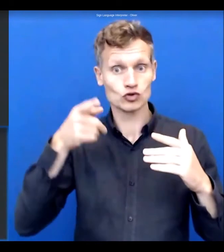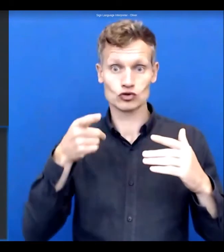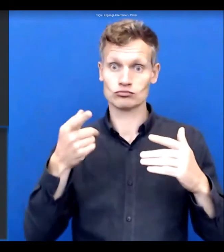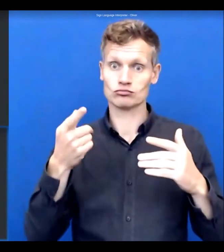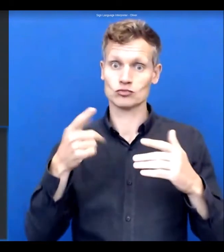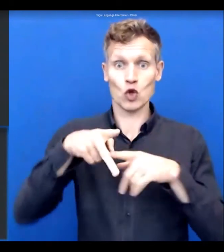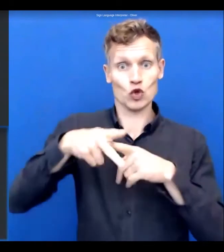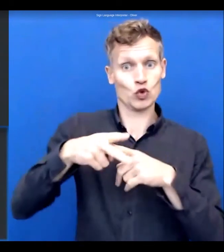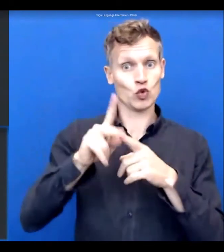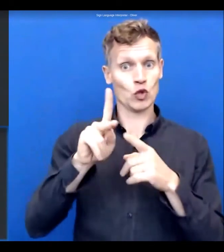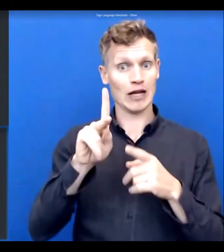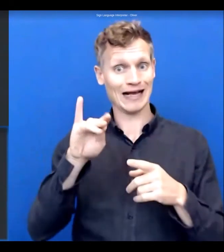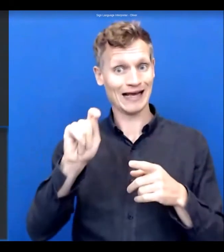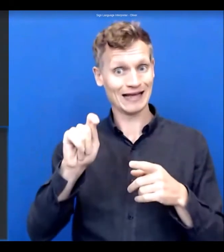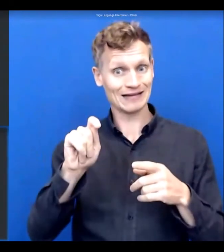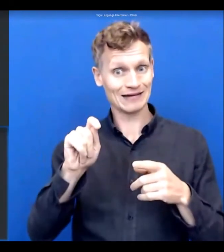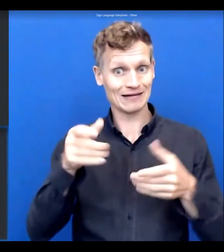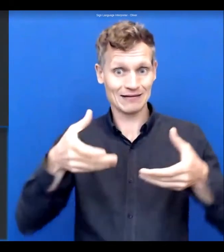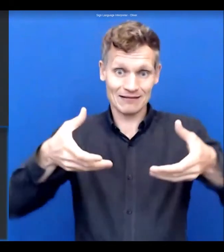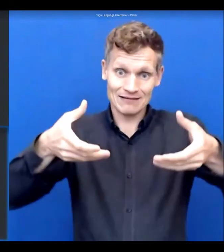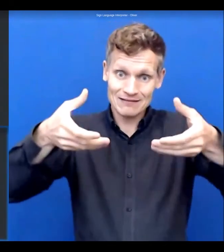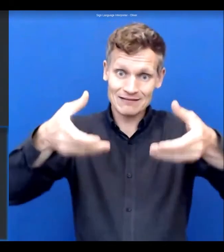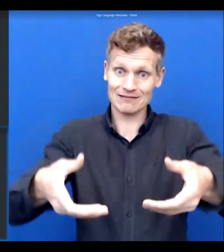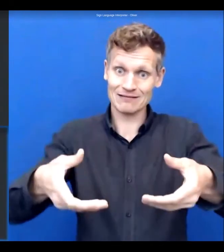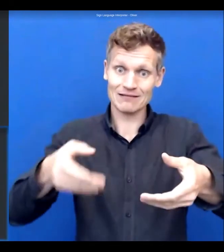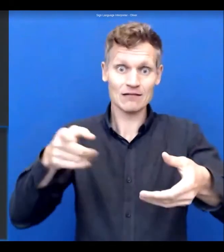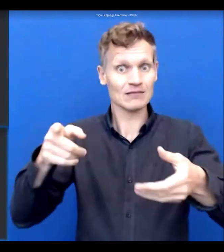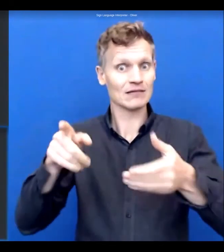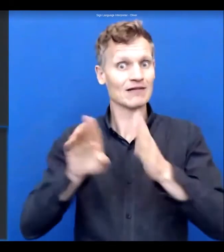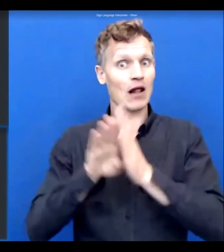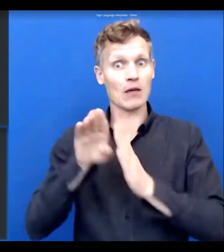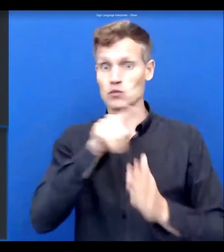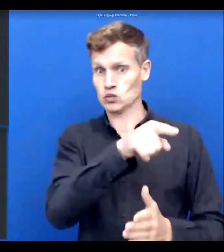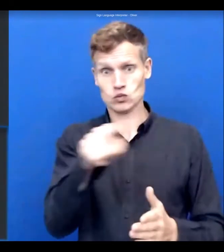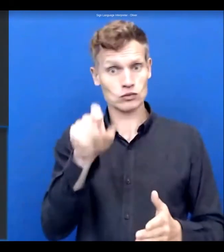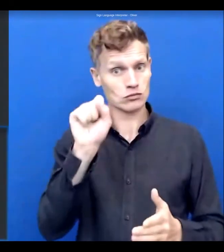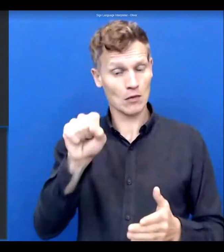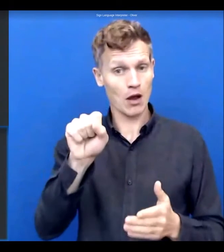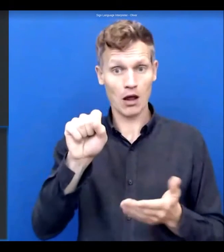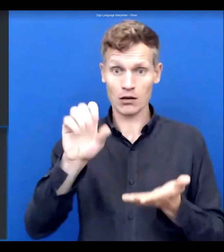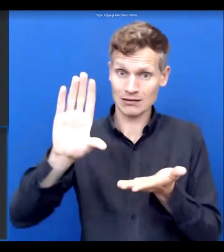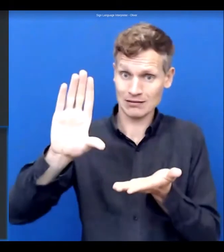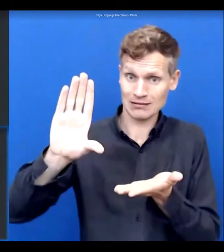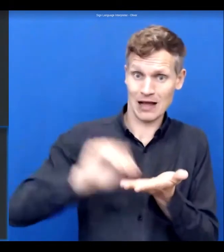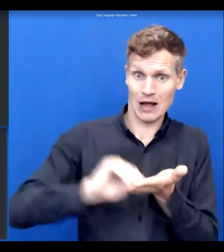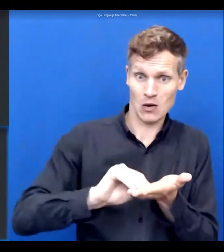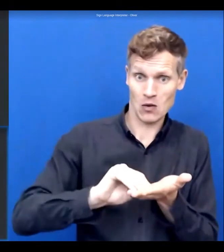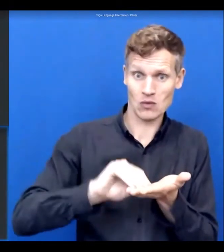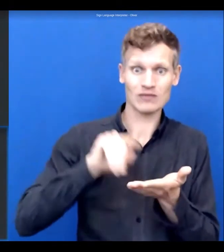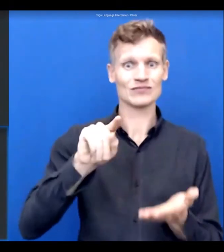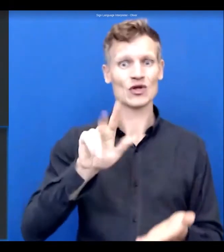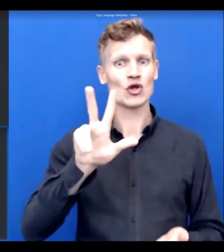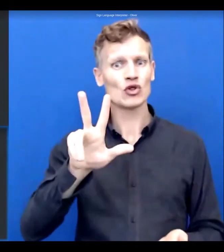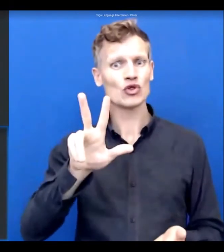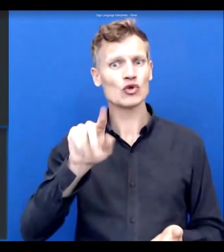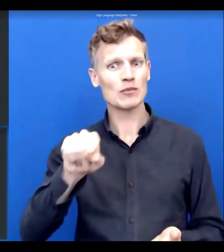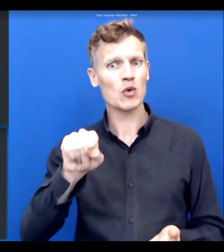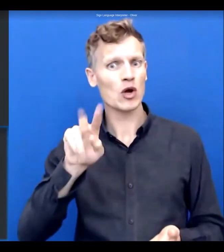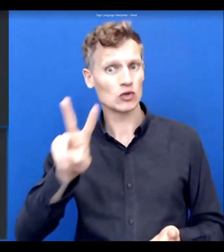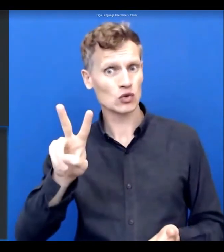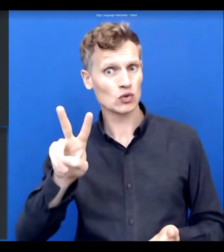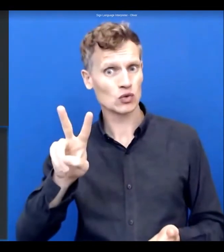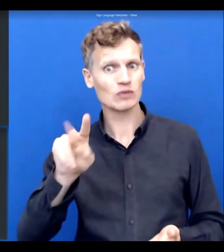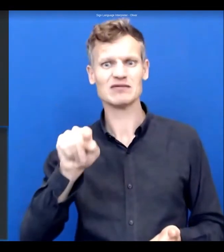by Fitzcarraldo, you can download the deliverable 3.2 available in the ROC